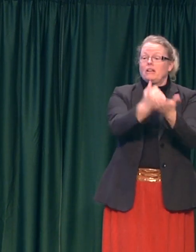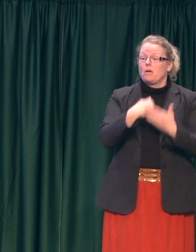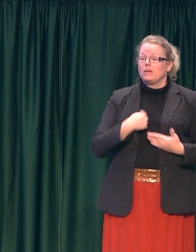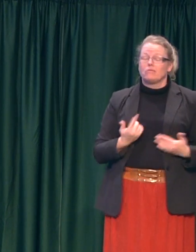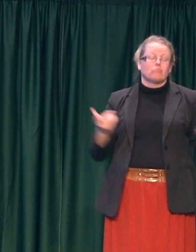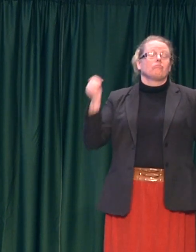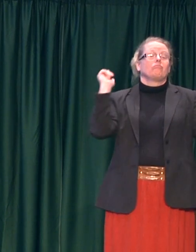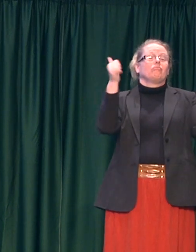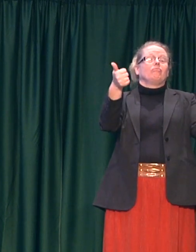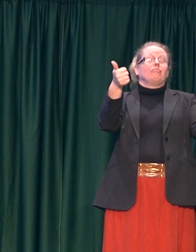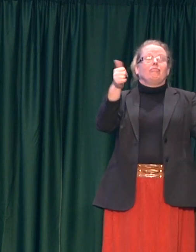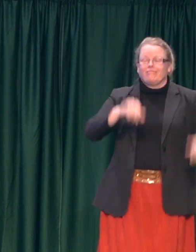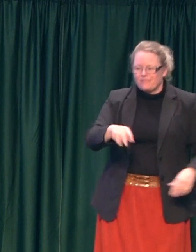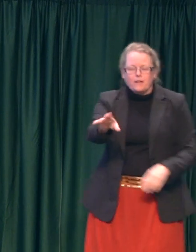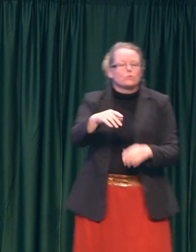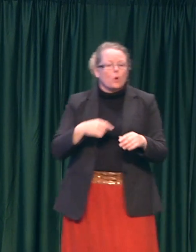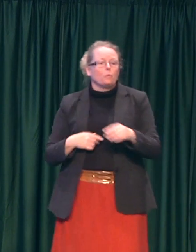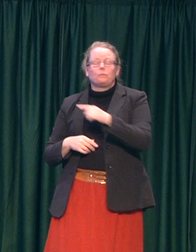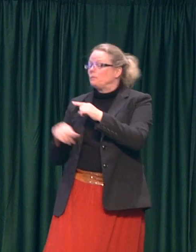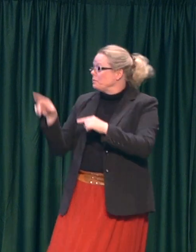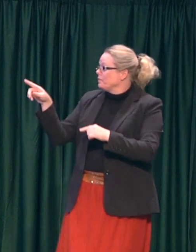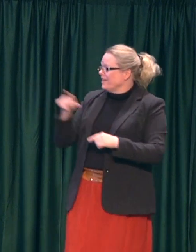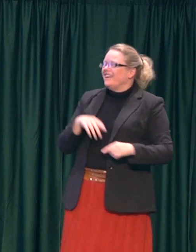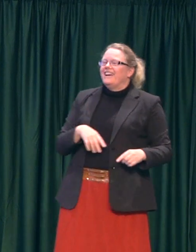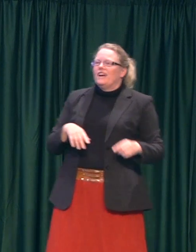can ask you to help me out, okay? So,